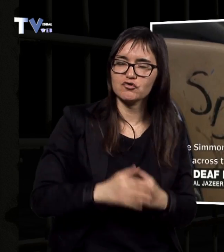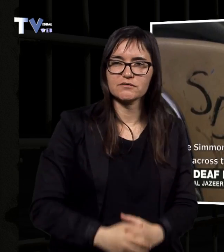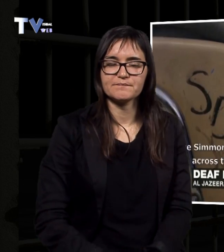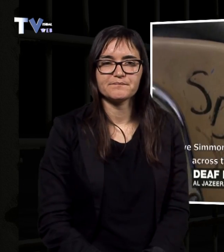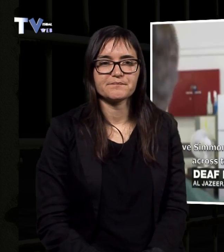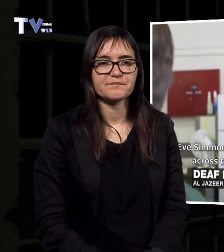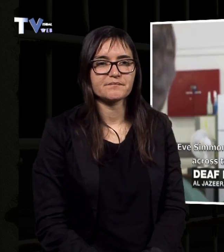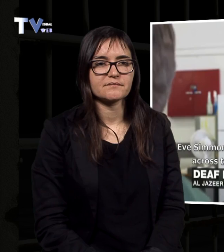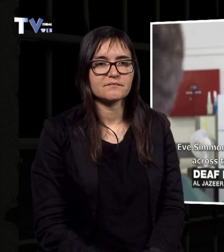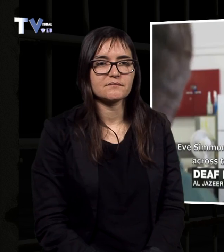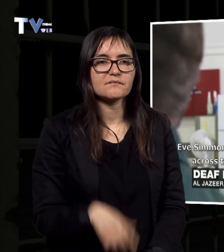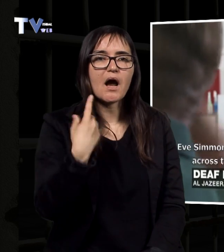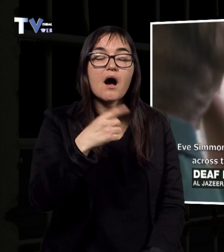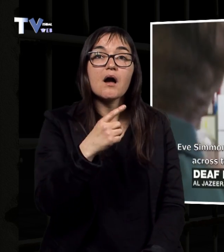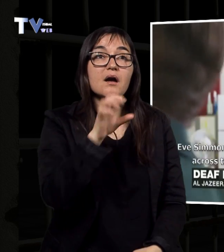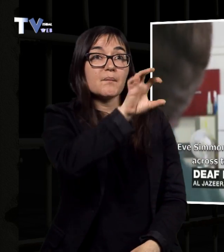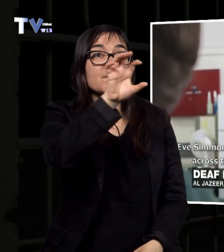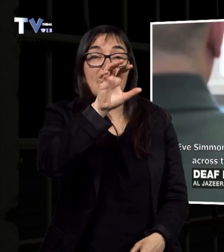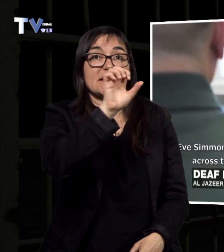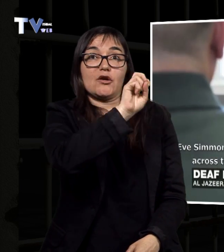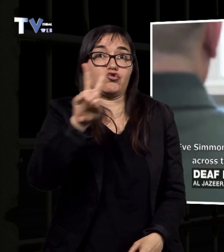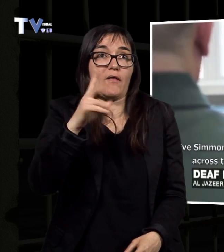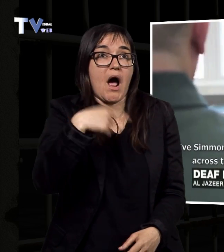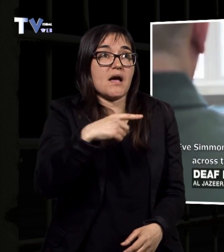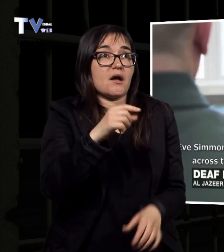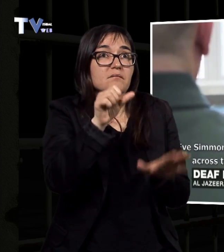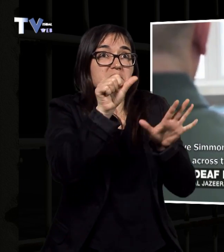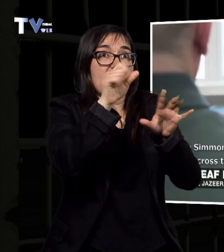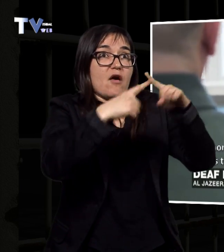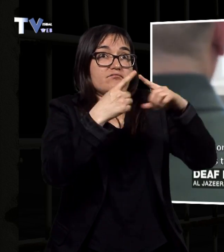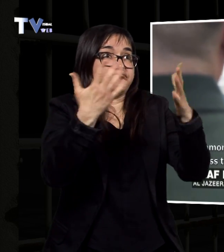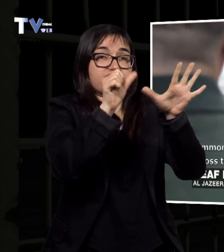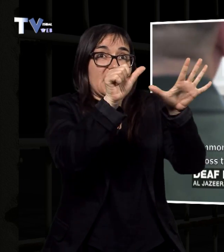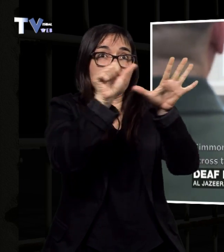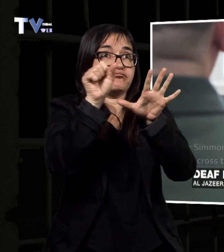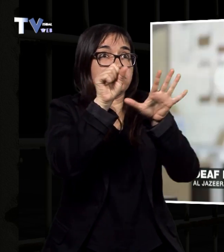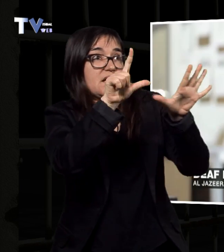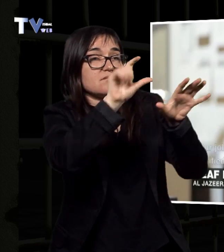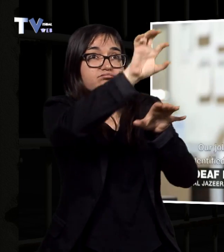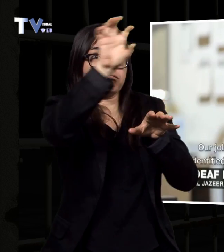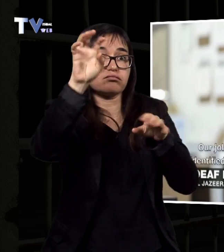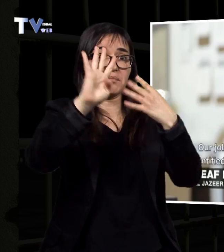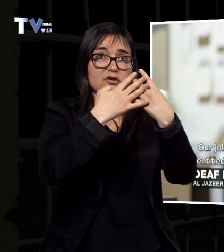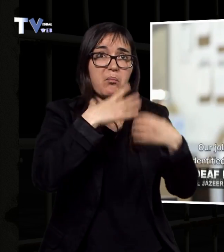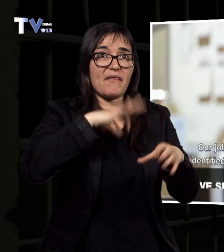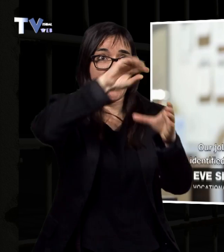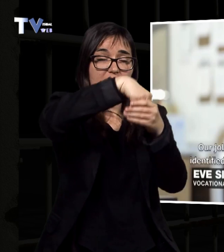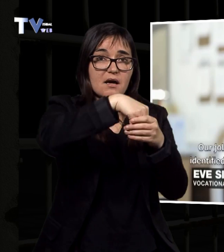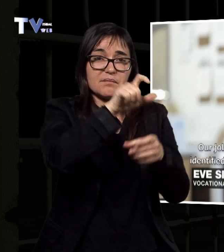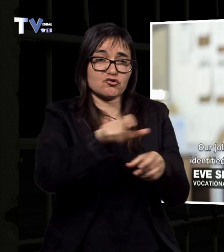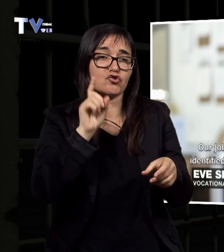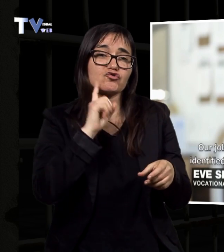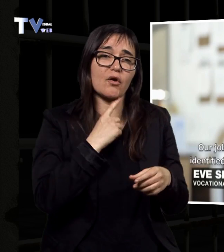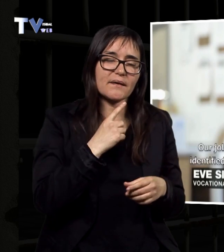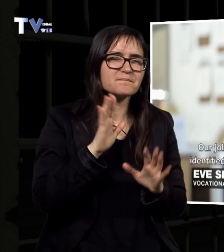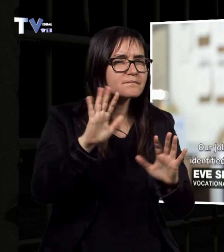There are about half a dozen facilities across the state that can house our population. And our job here is to make